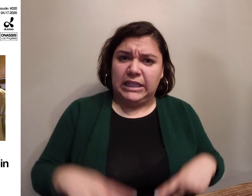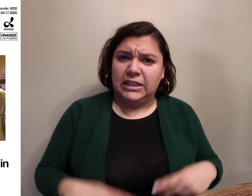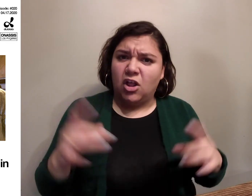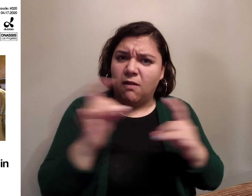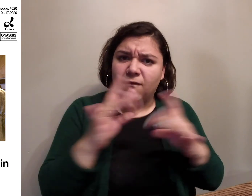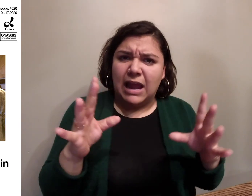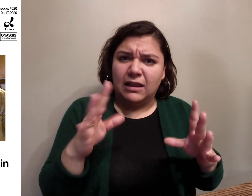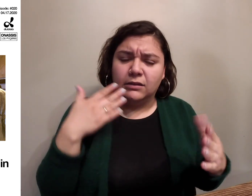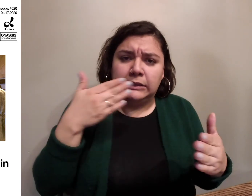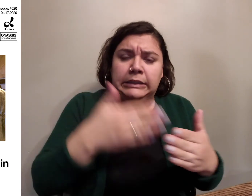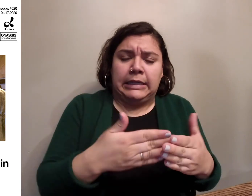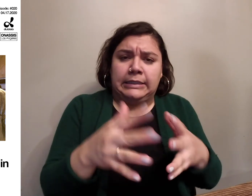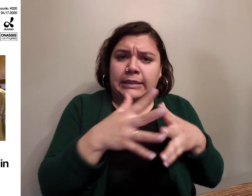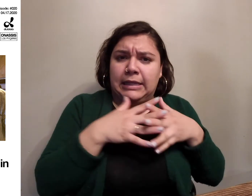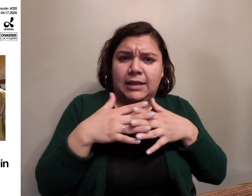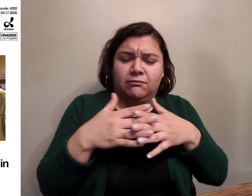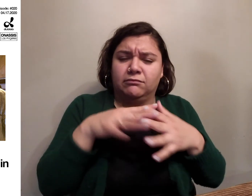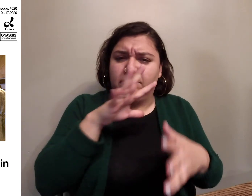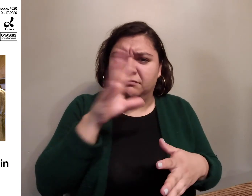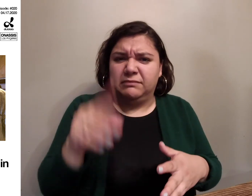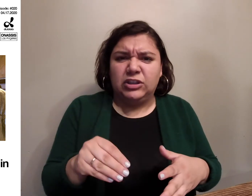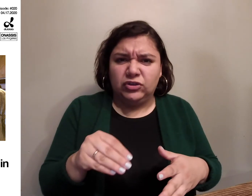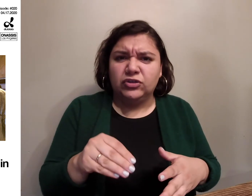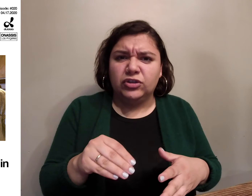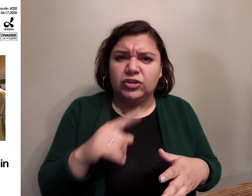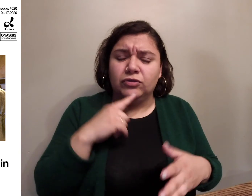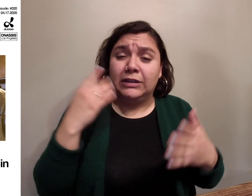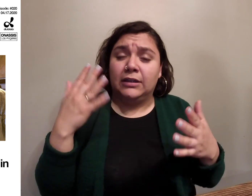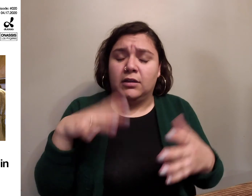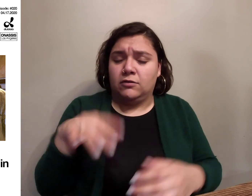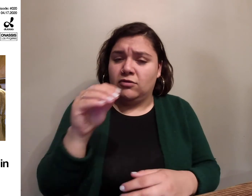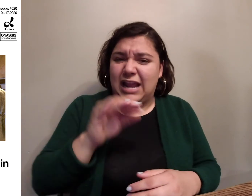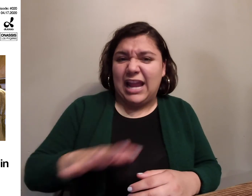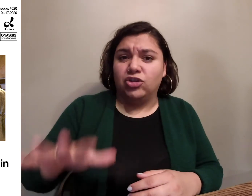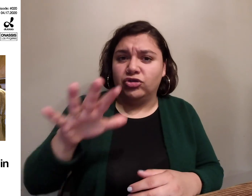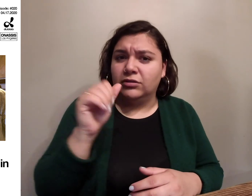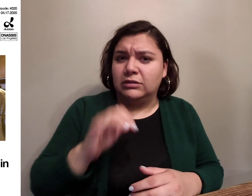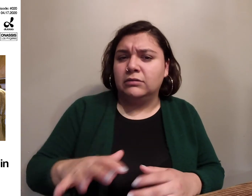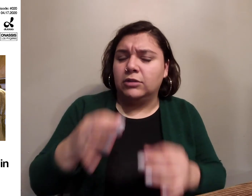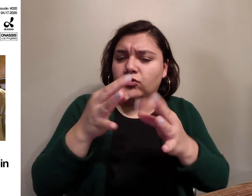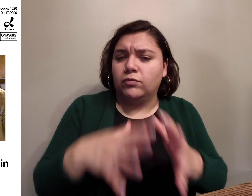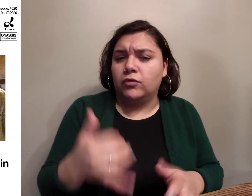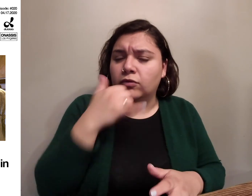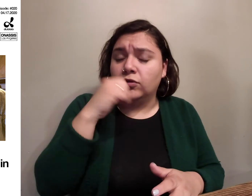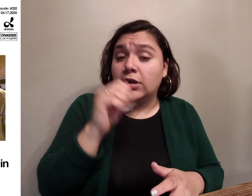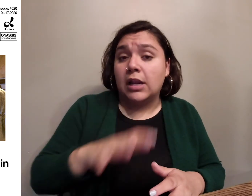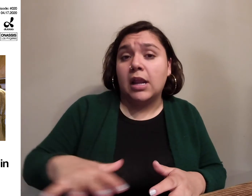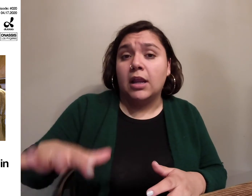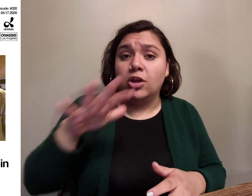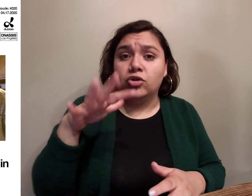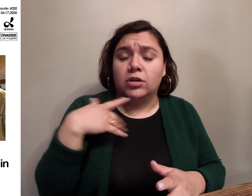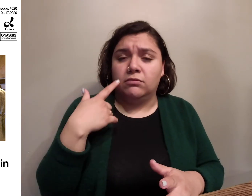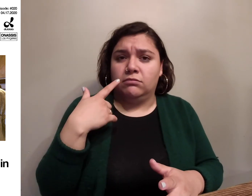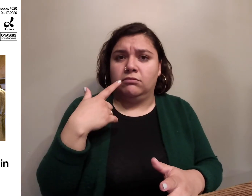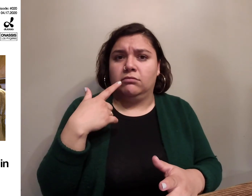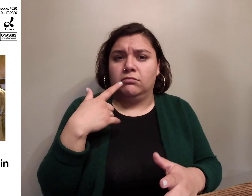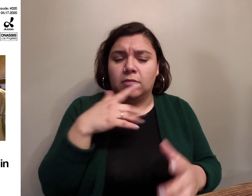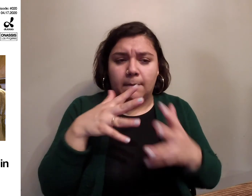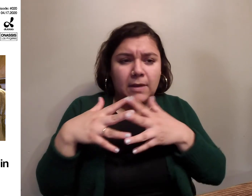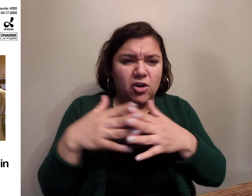Yeah. I'm really angry. I'm really angry. I'm not just that. I'm